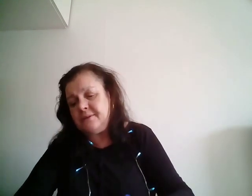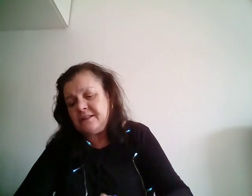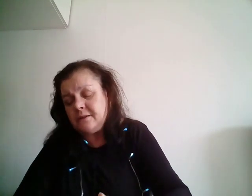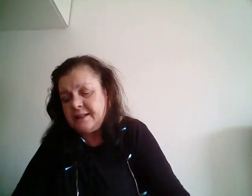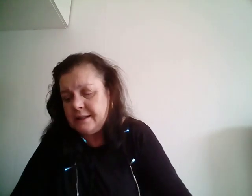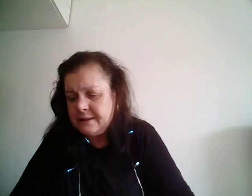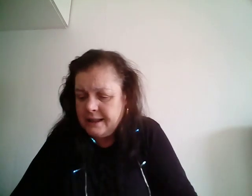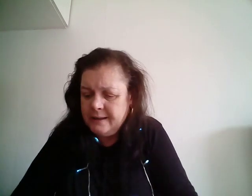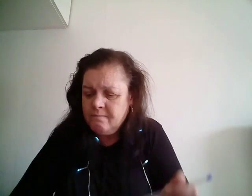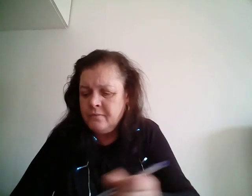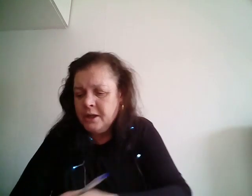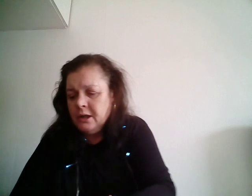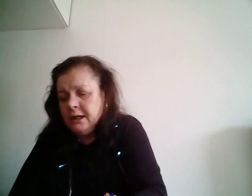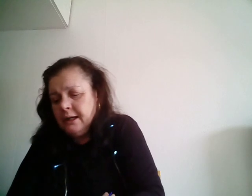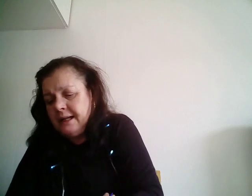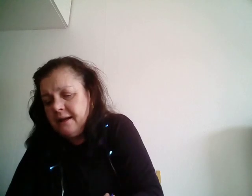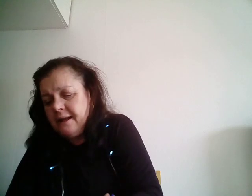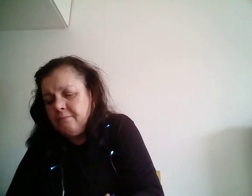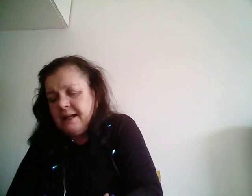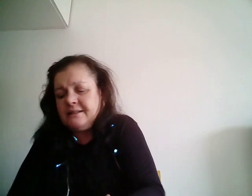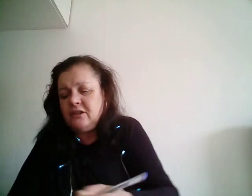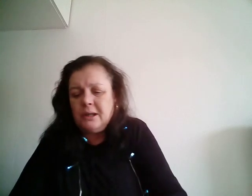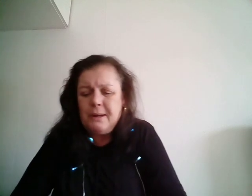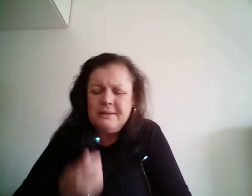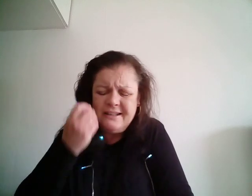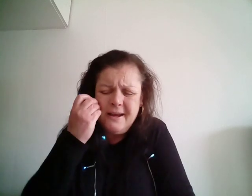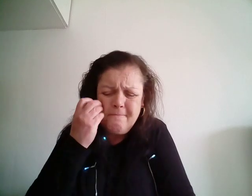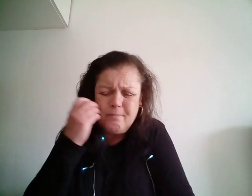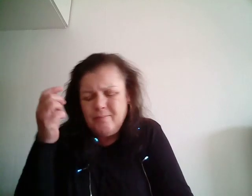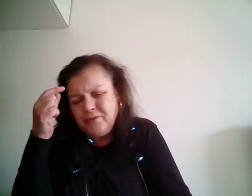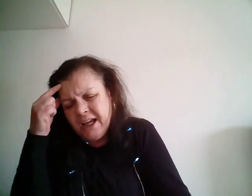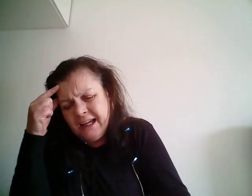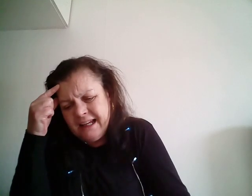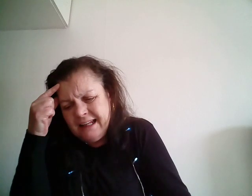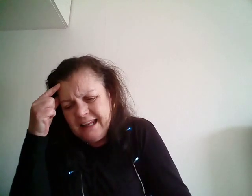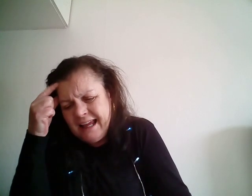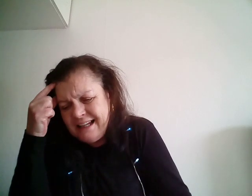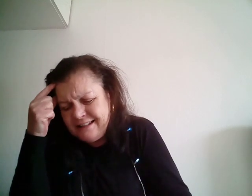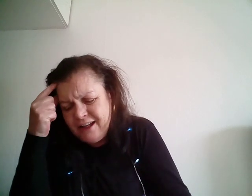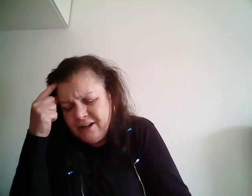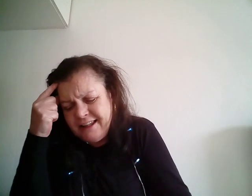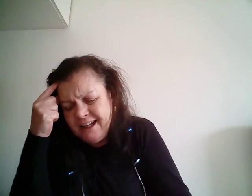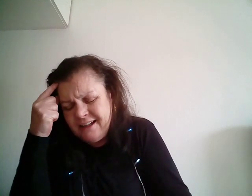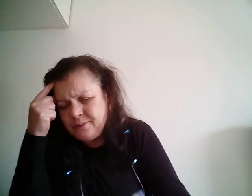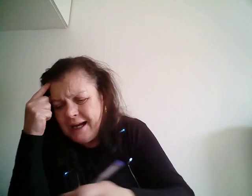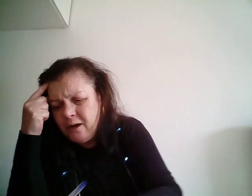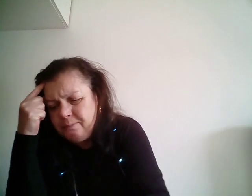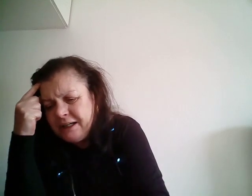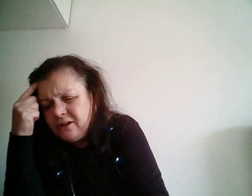babies, so sad, okay? Now then, my delicious little babies, so... Here's the other thing as well,